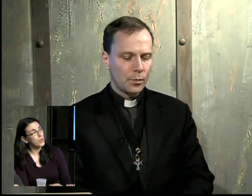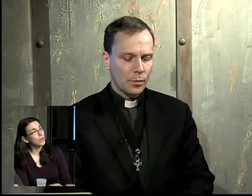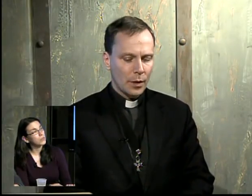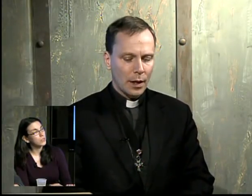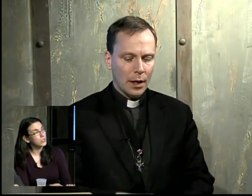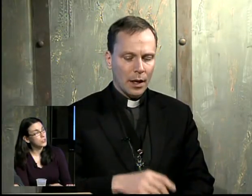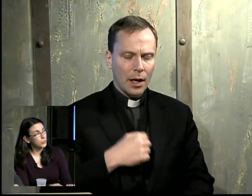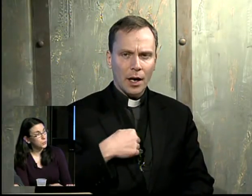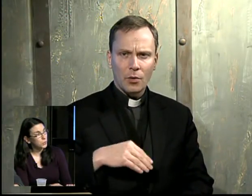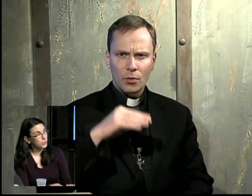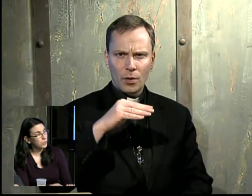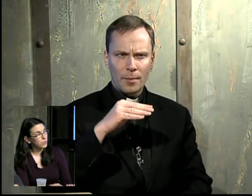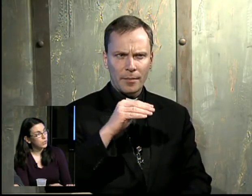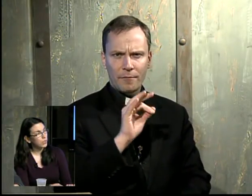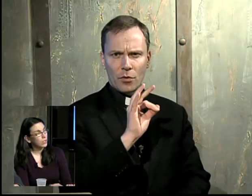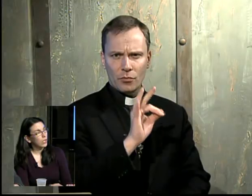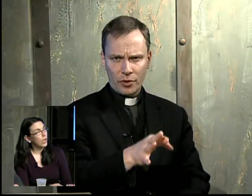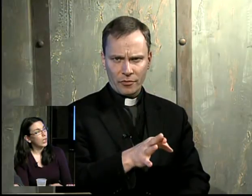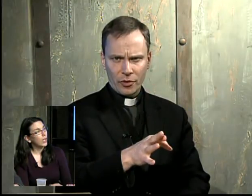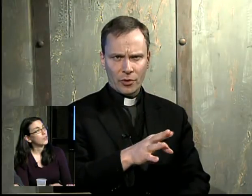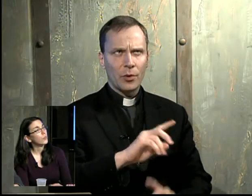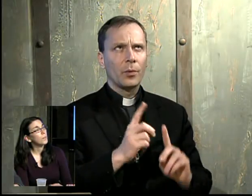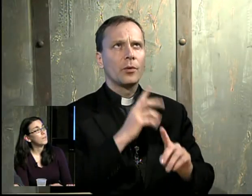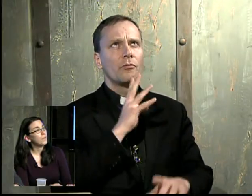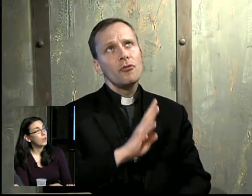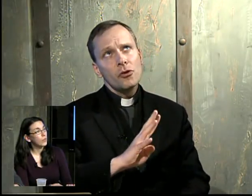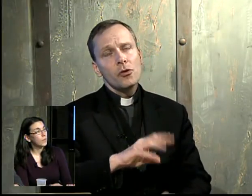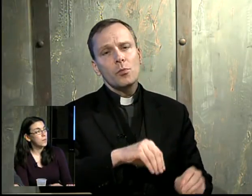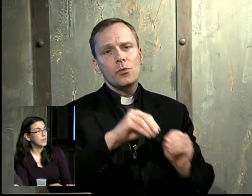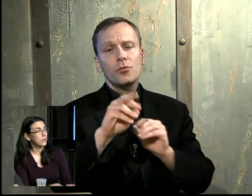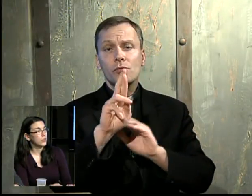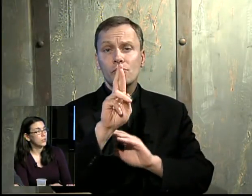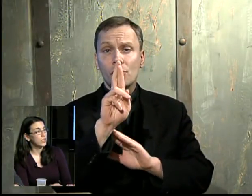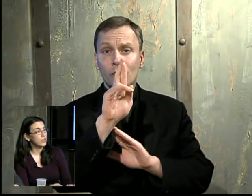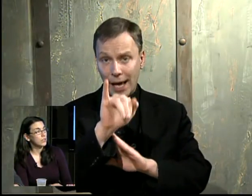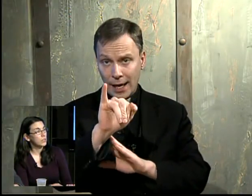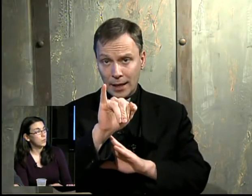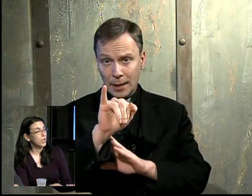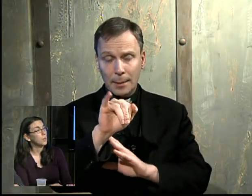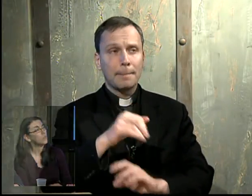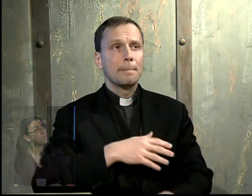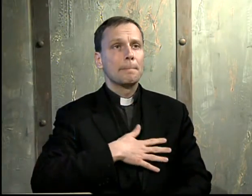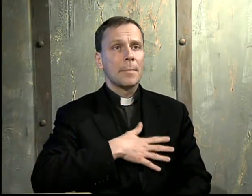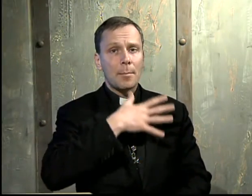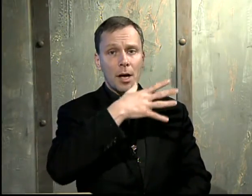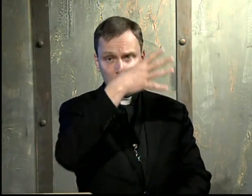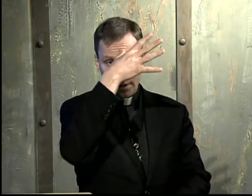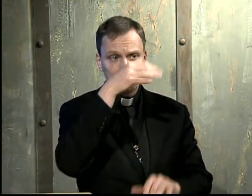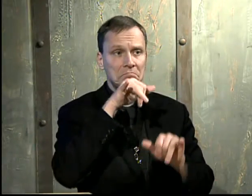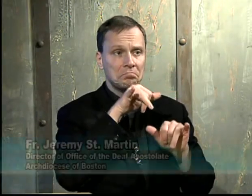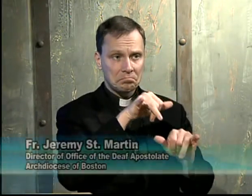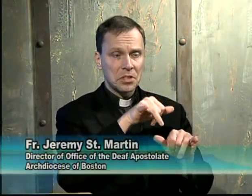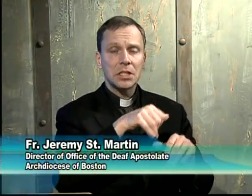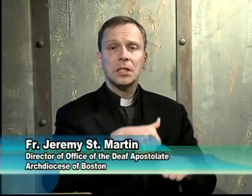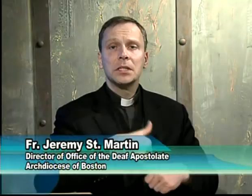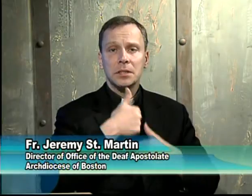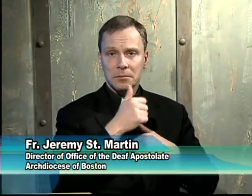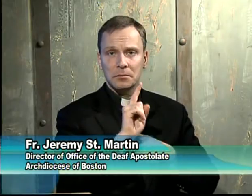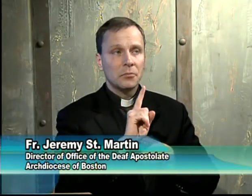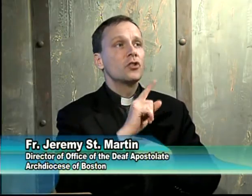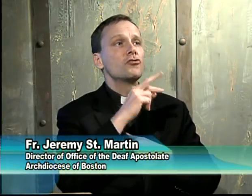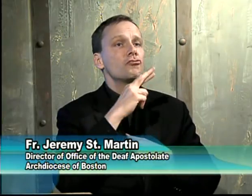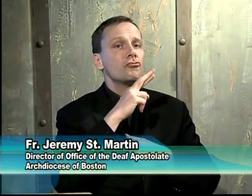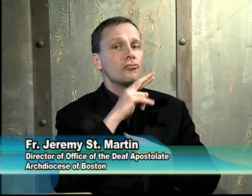in 2002. I grew up in Fall River, Massachusetts. When I was 4, my family moved to